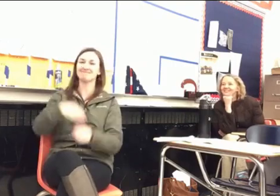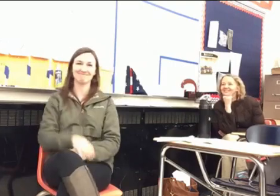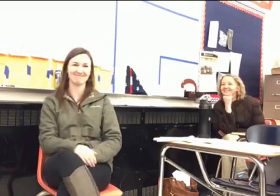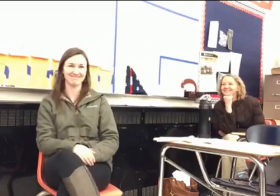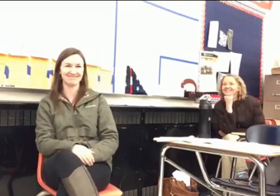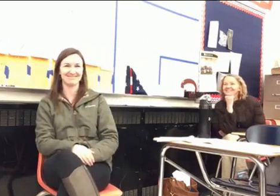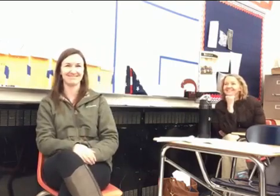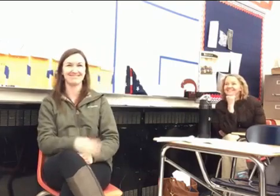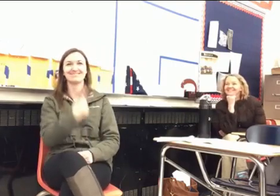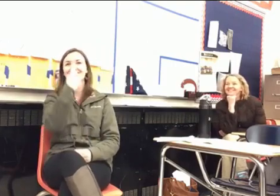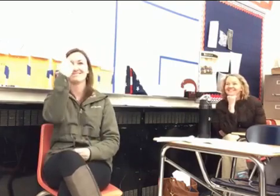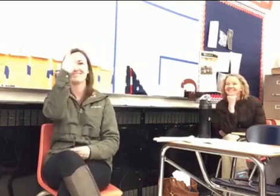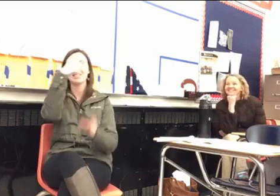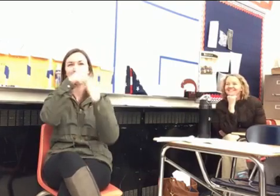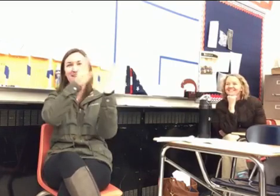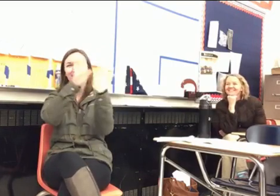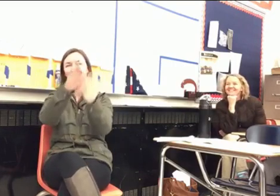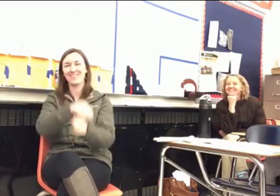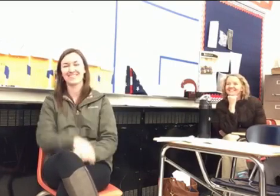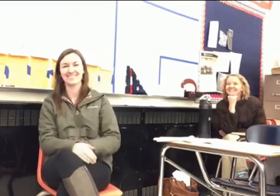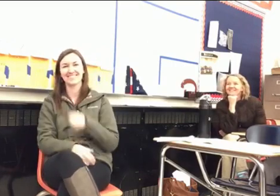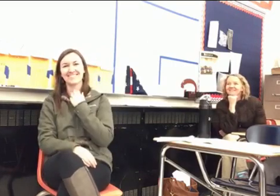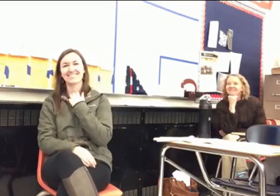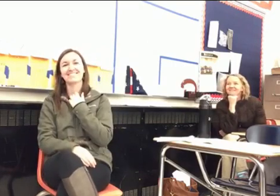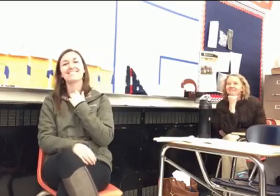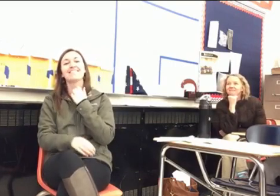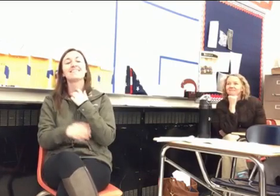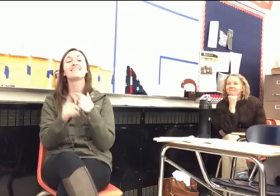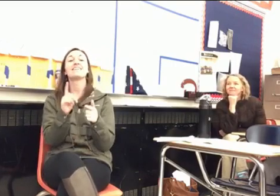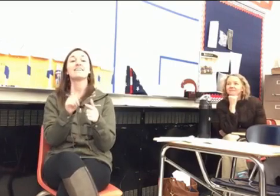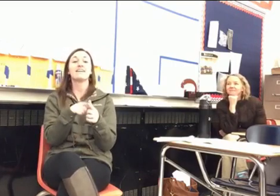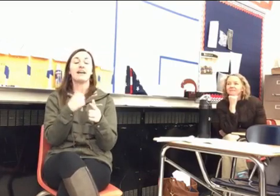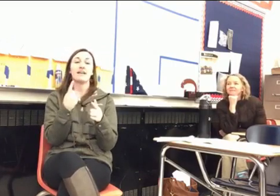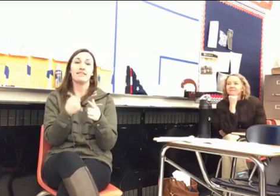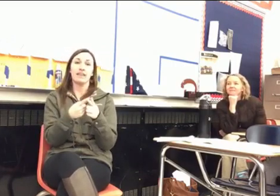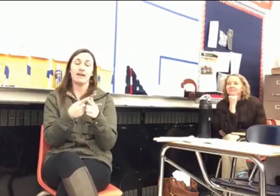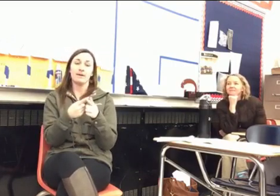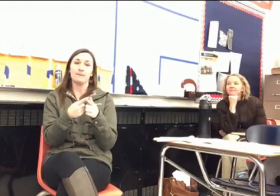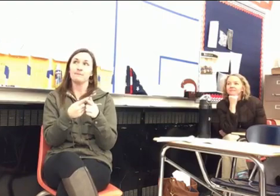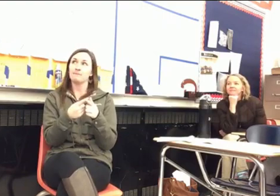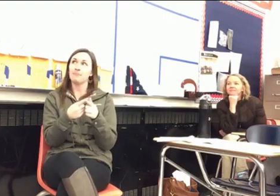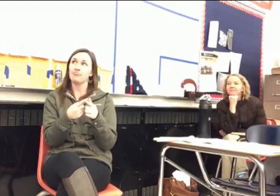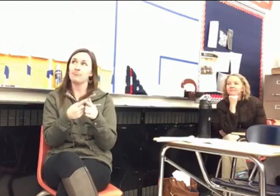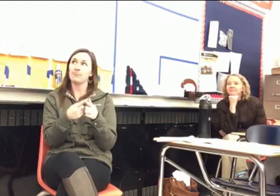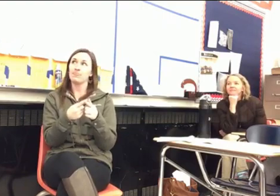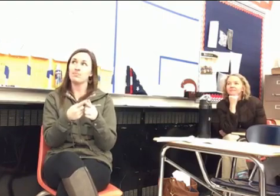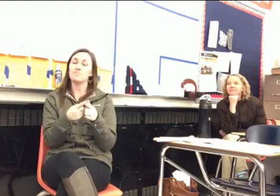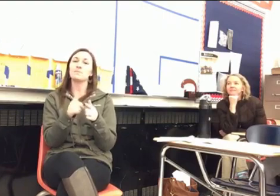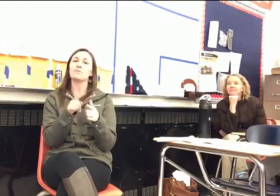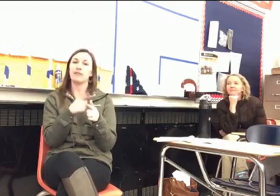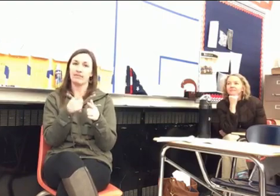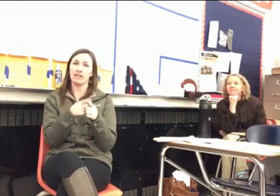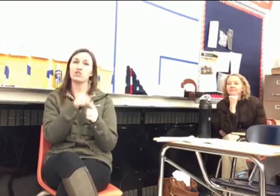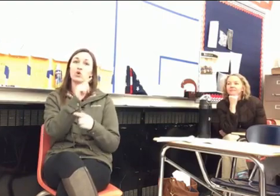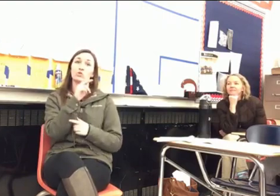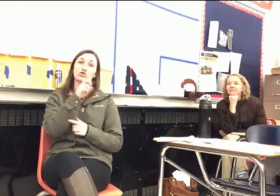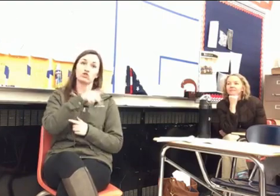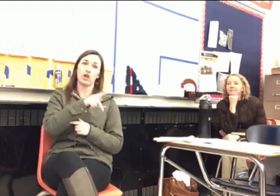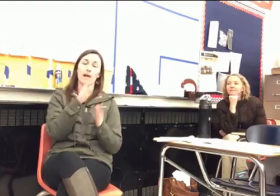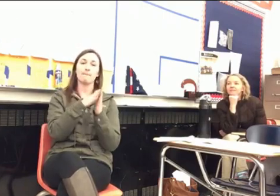Okay. All right. And then I would put next to this, and this one's a little bit, you have to listen to it. It's